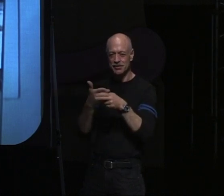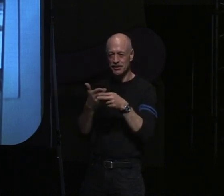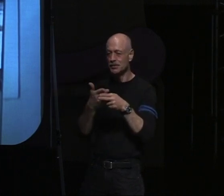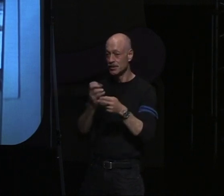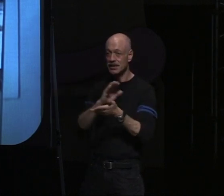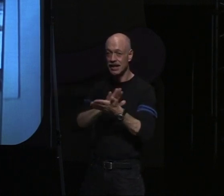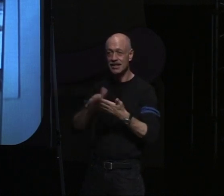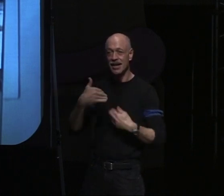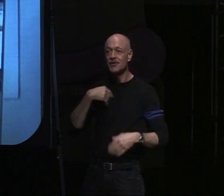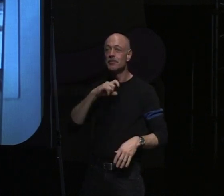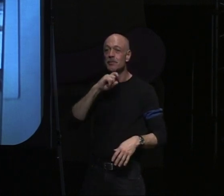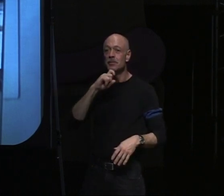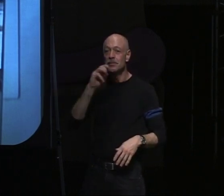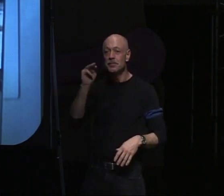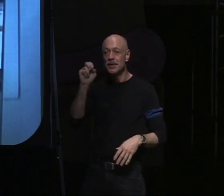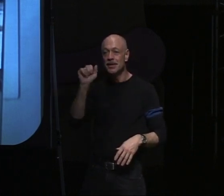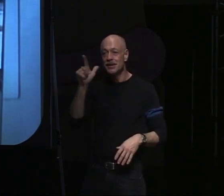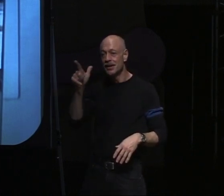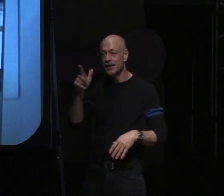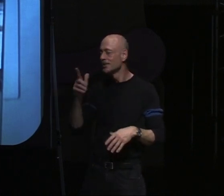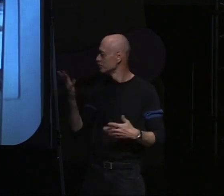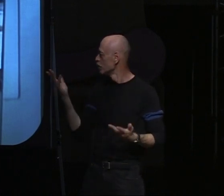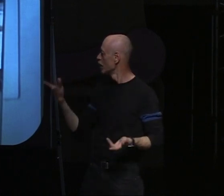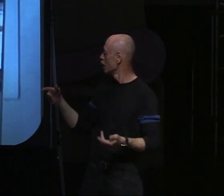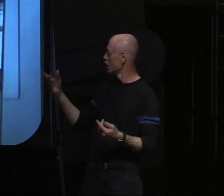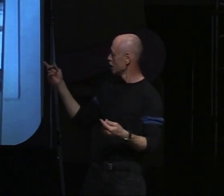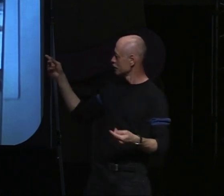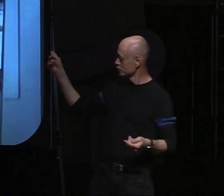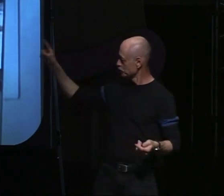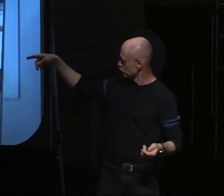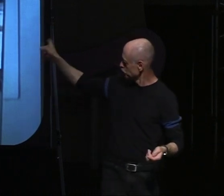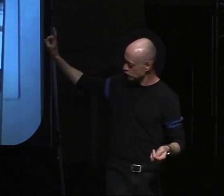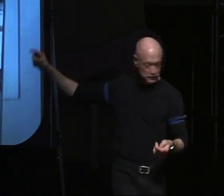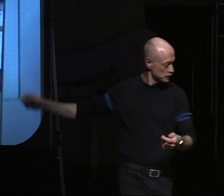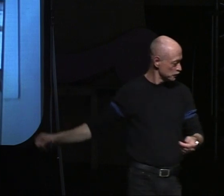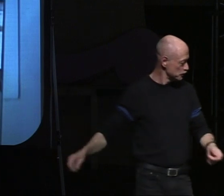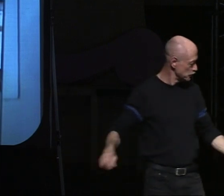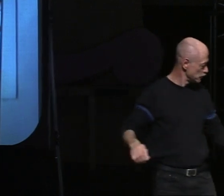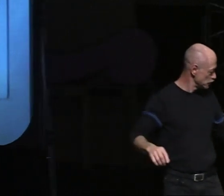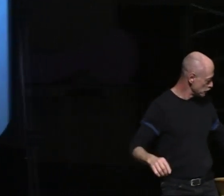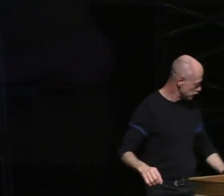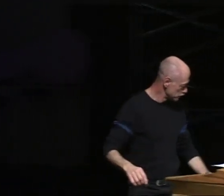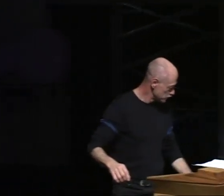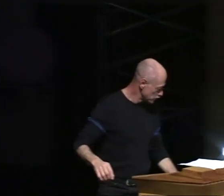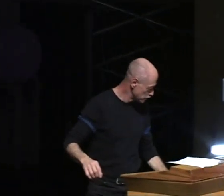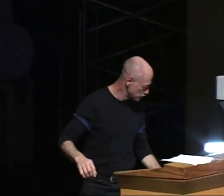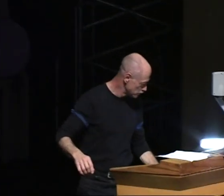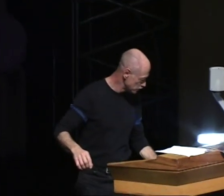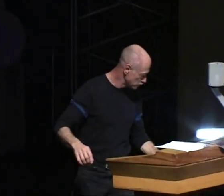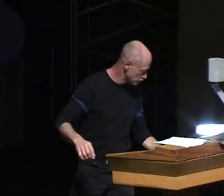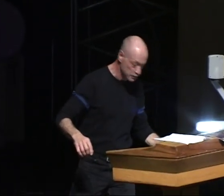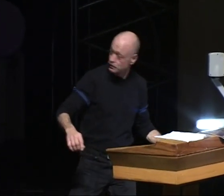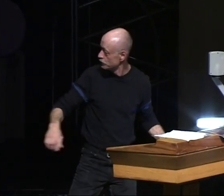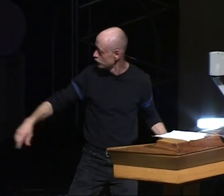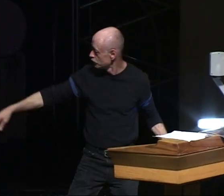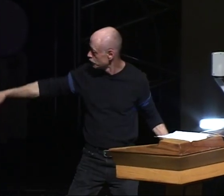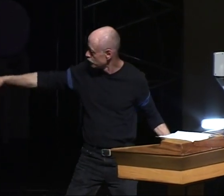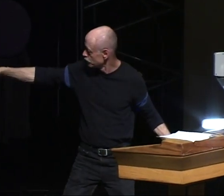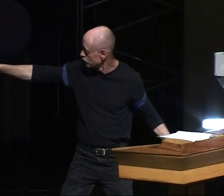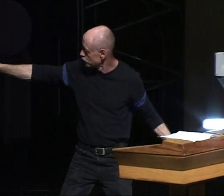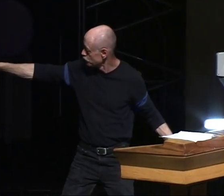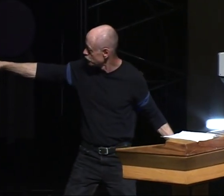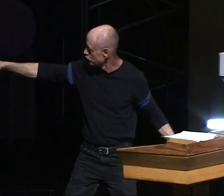And it wasn't a permanent sculpture, but this is what the sculpture looked like that I have done for Deaf